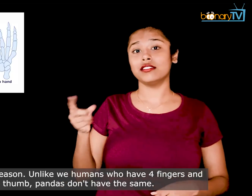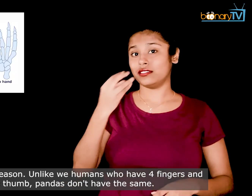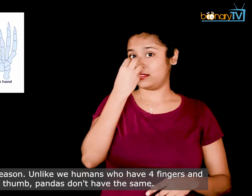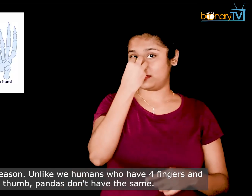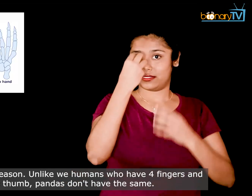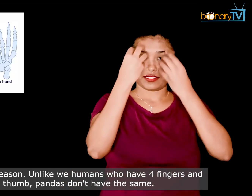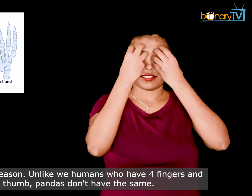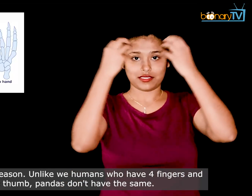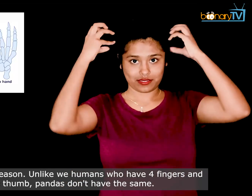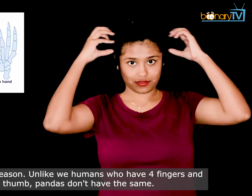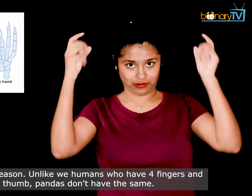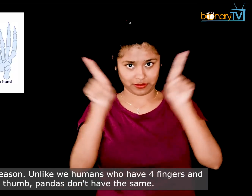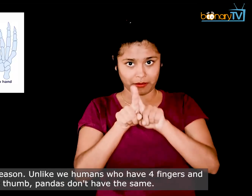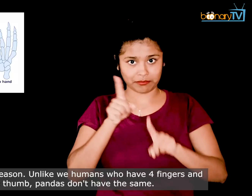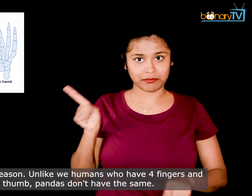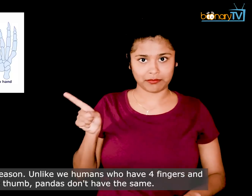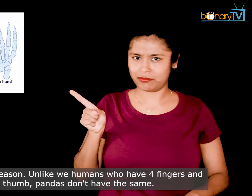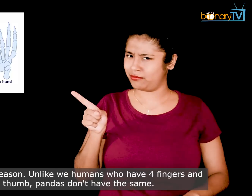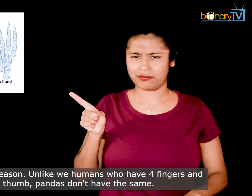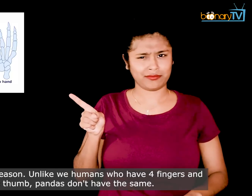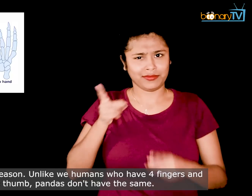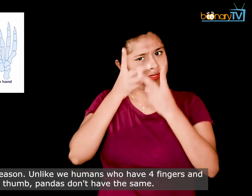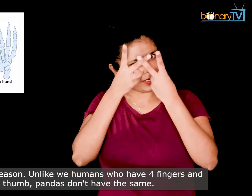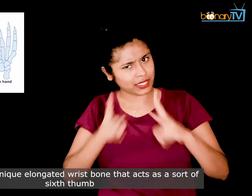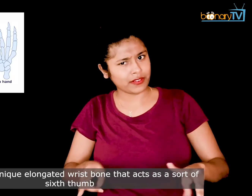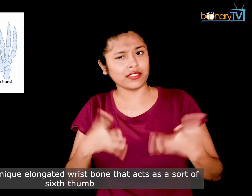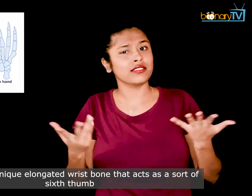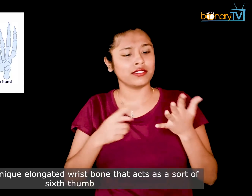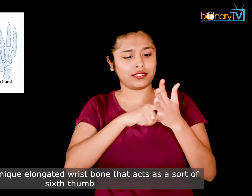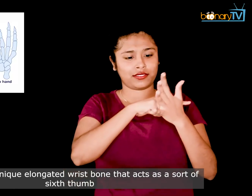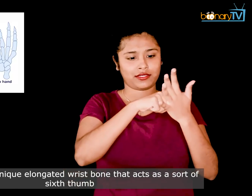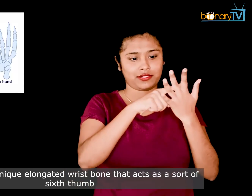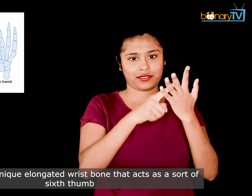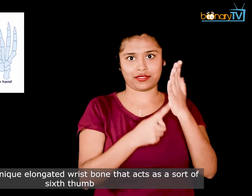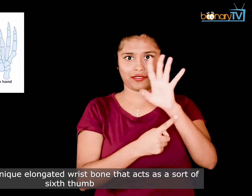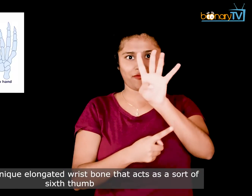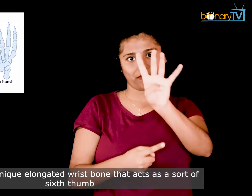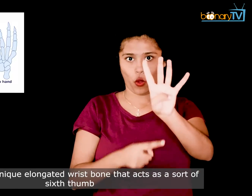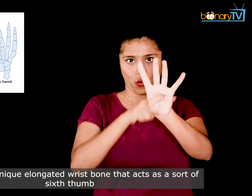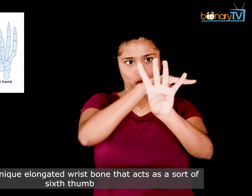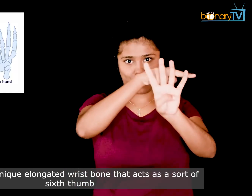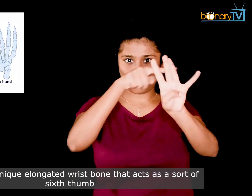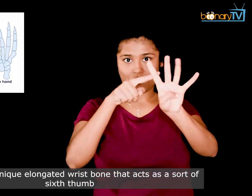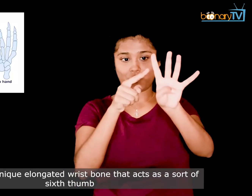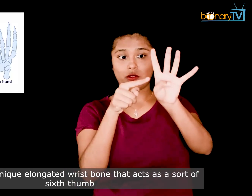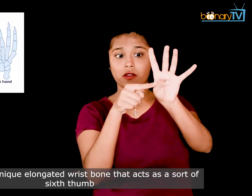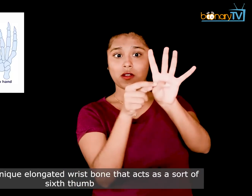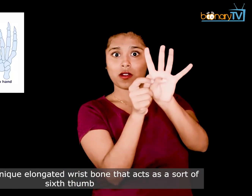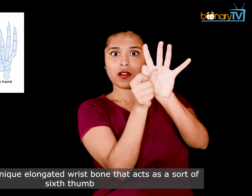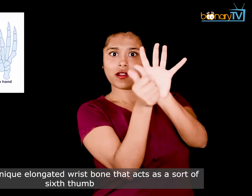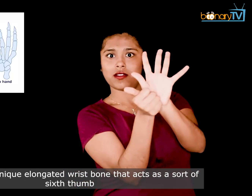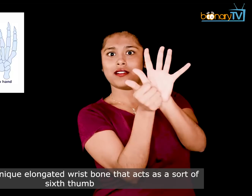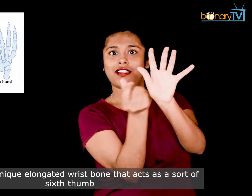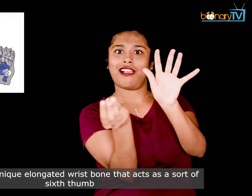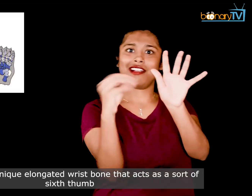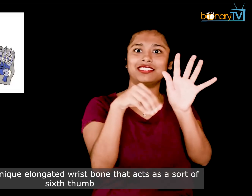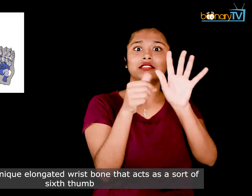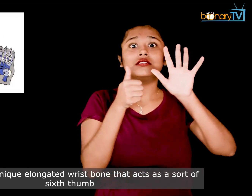pandas don't have the same. They have a unique elongated wrist bone that